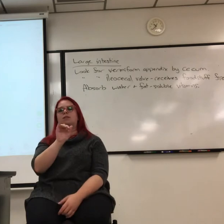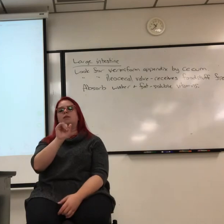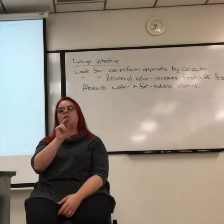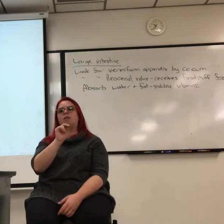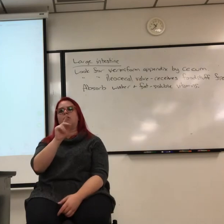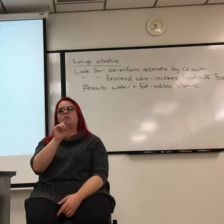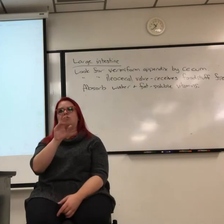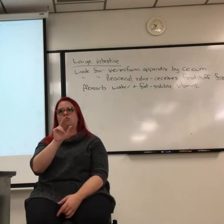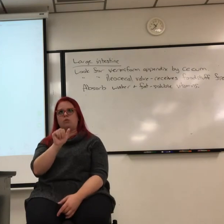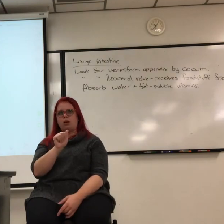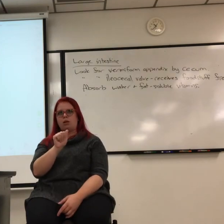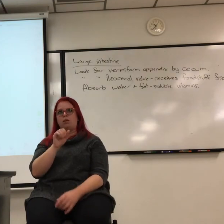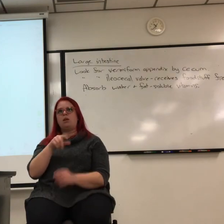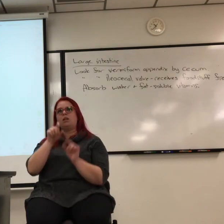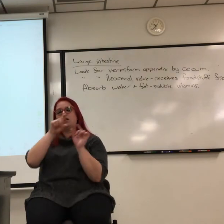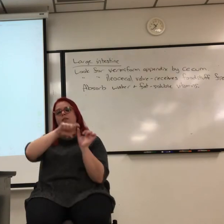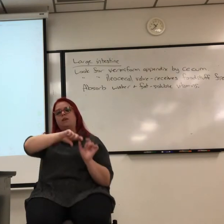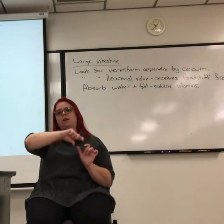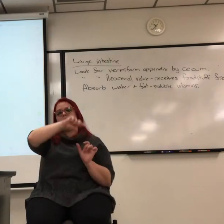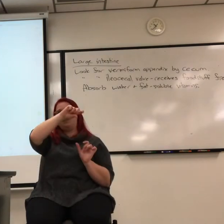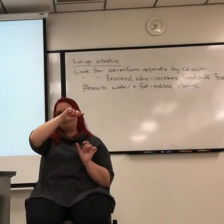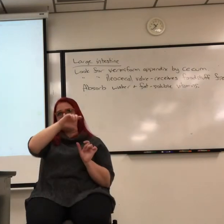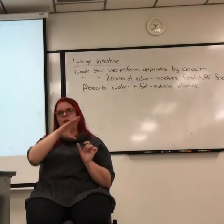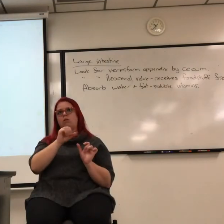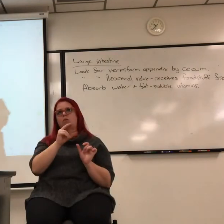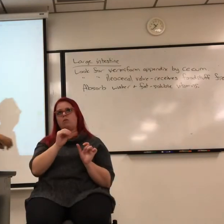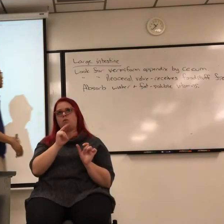is retroperitoneal.